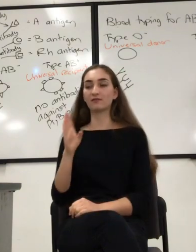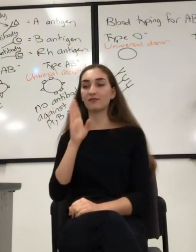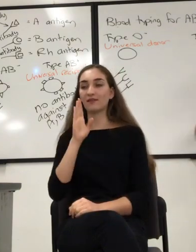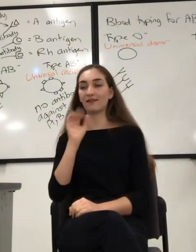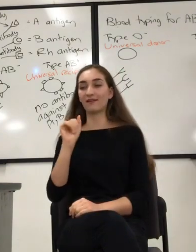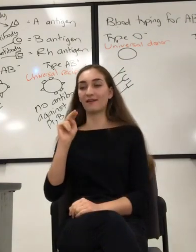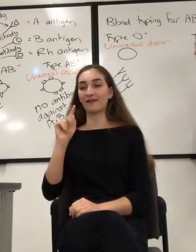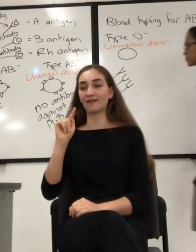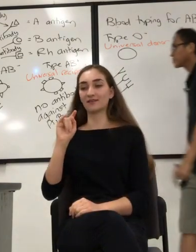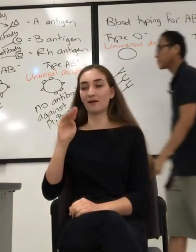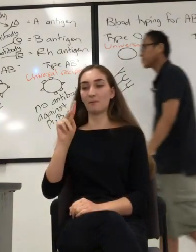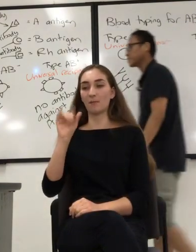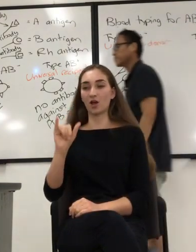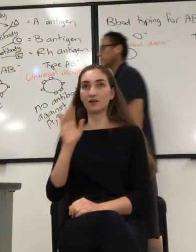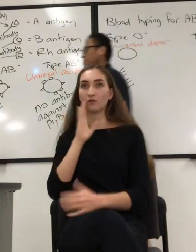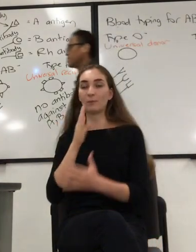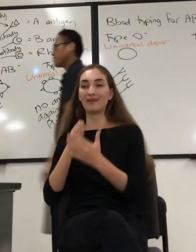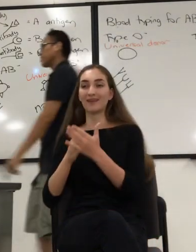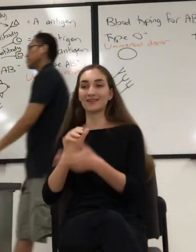or B.